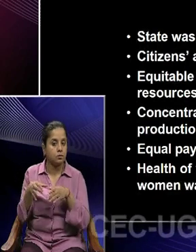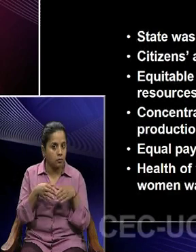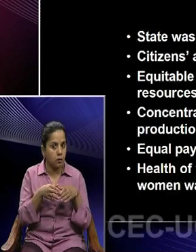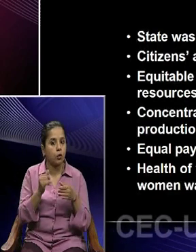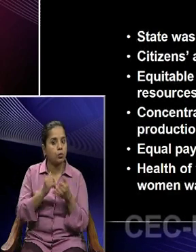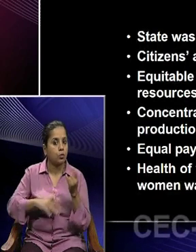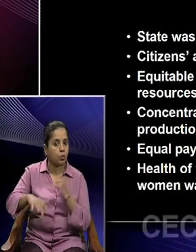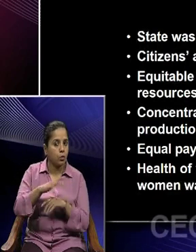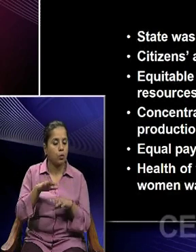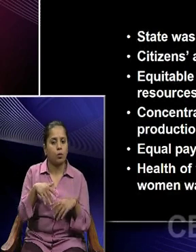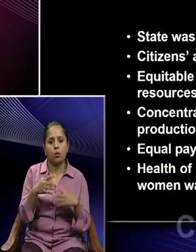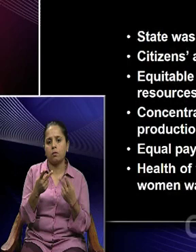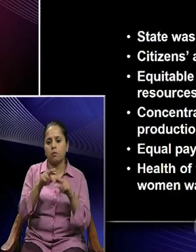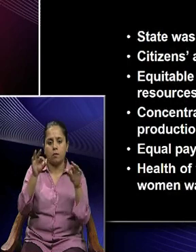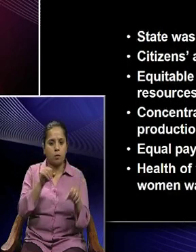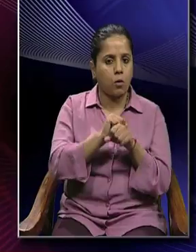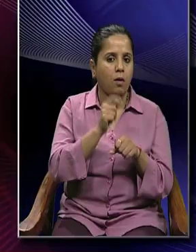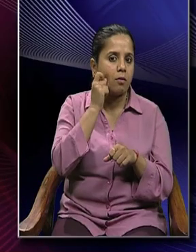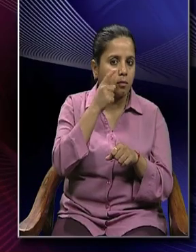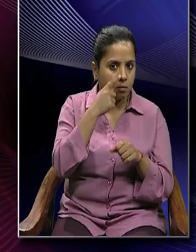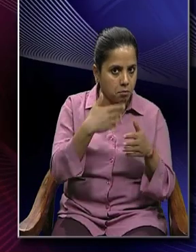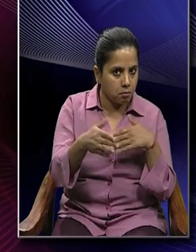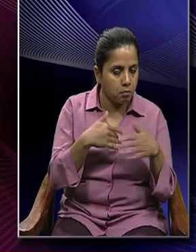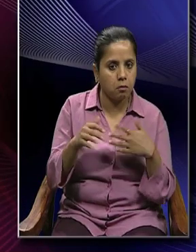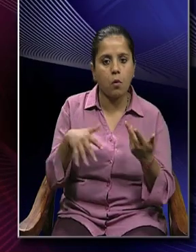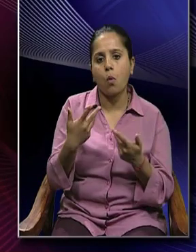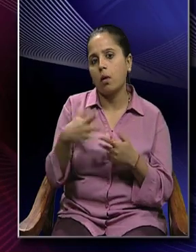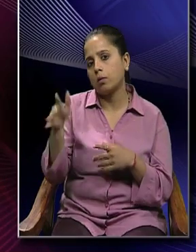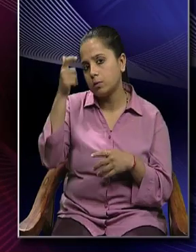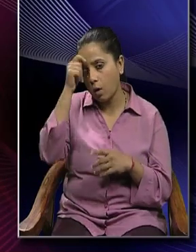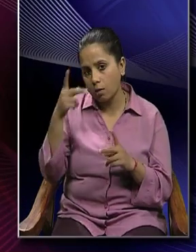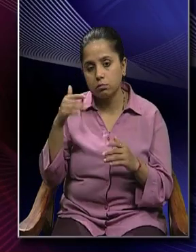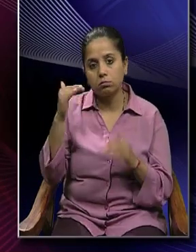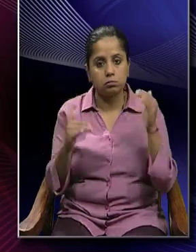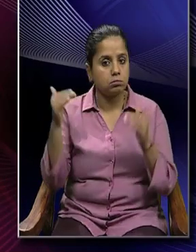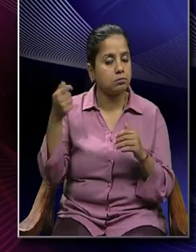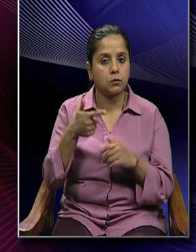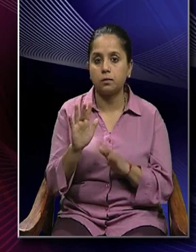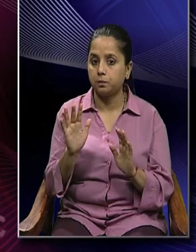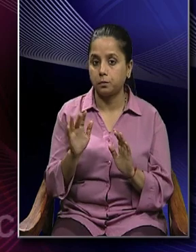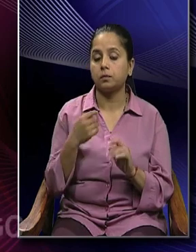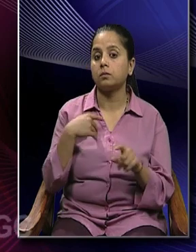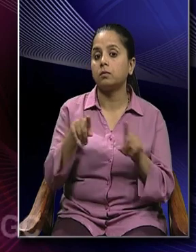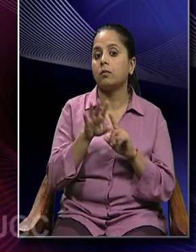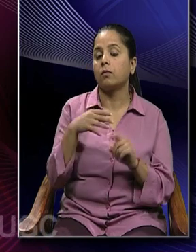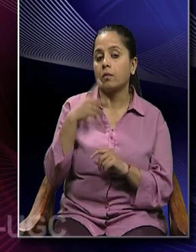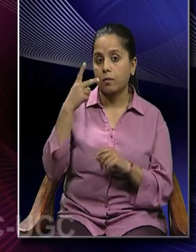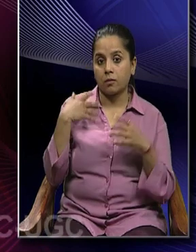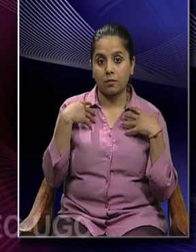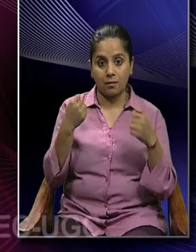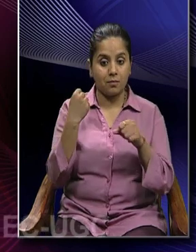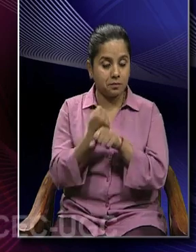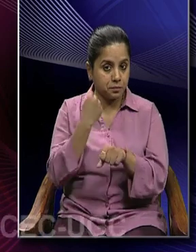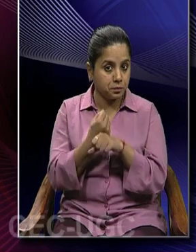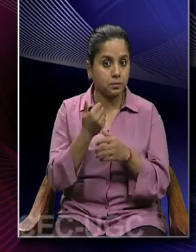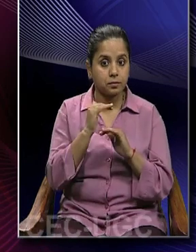society, or either in the framework of the gender or any kind of other issue. We also see that how health of workers,